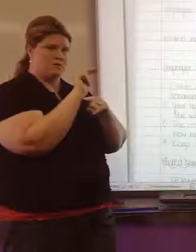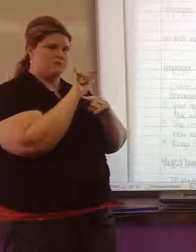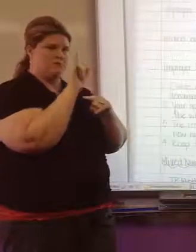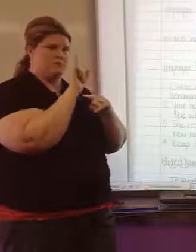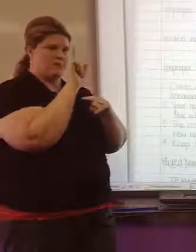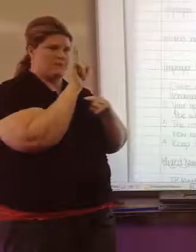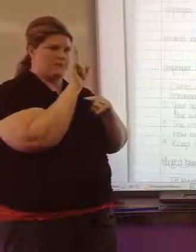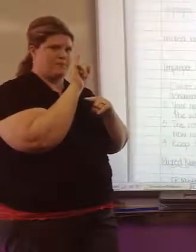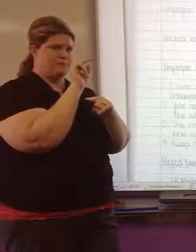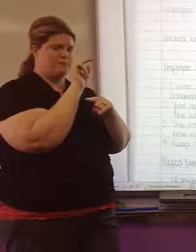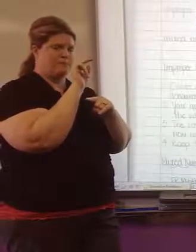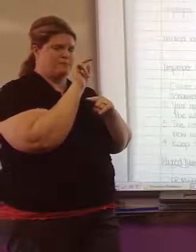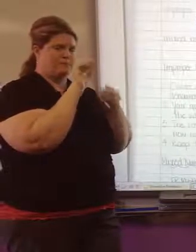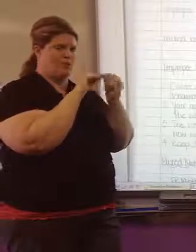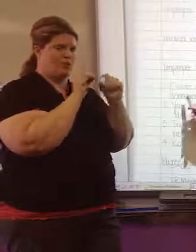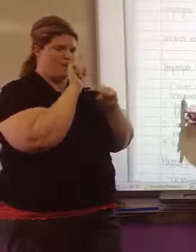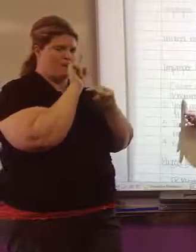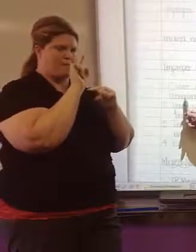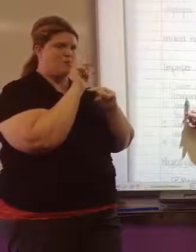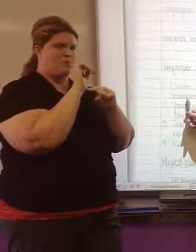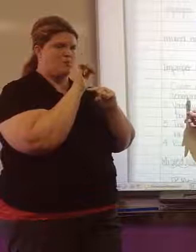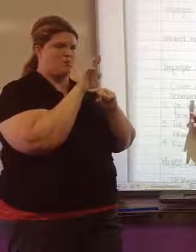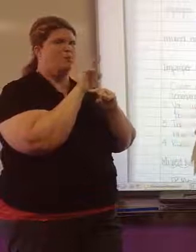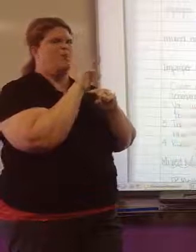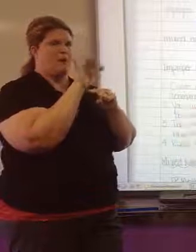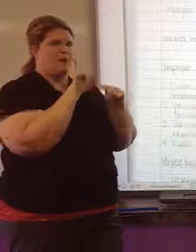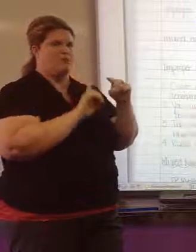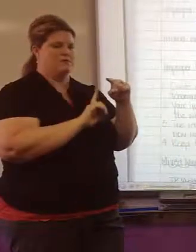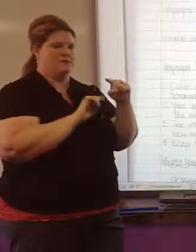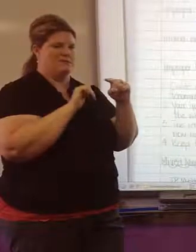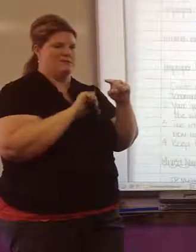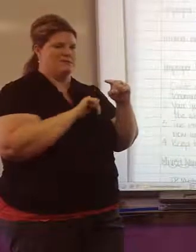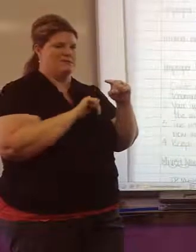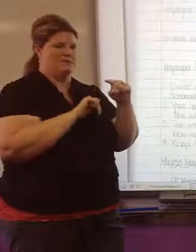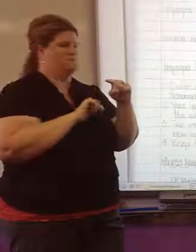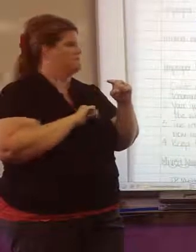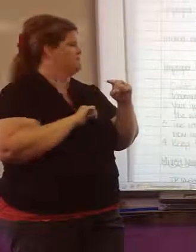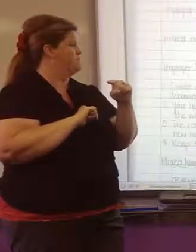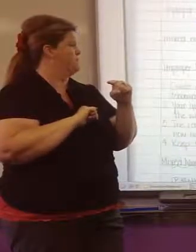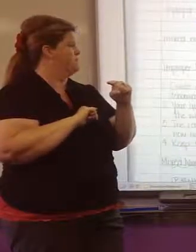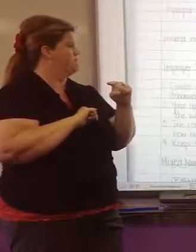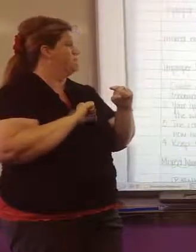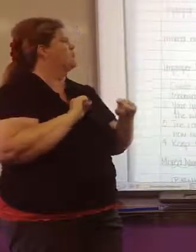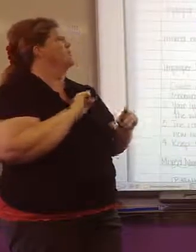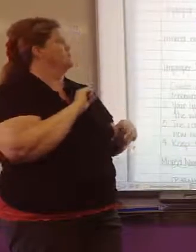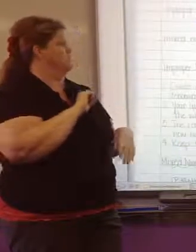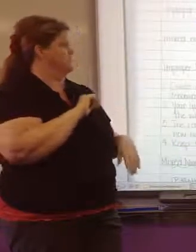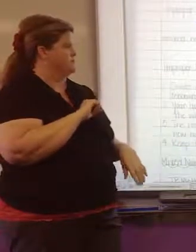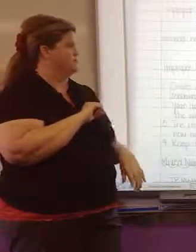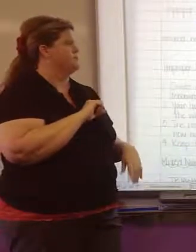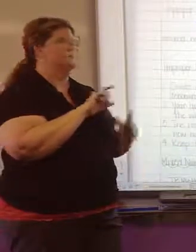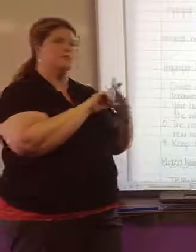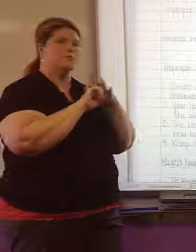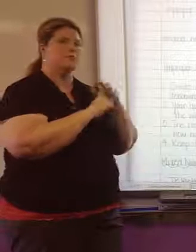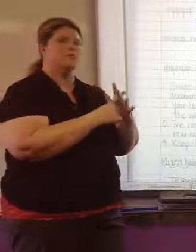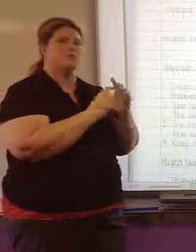arrow going up, by denominator, arrow going down. So here's step 1. We're starting with